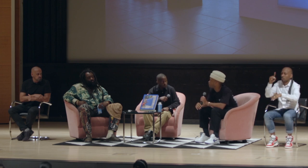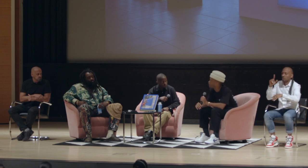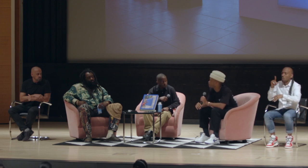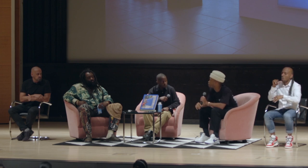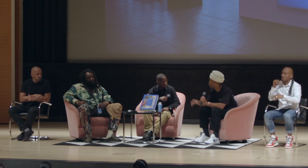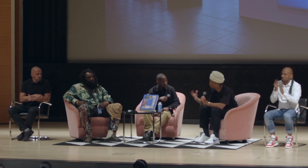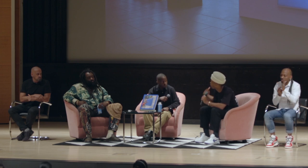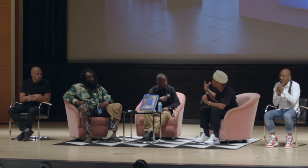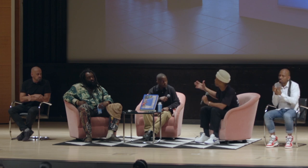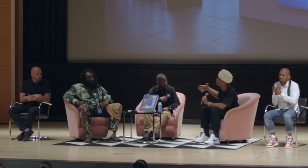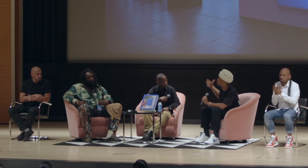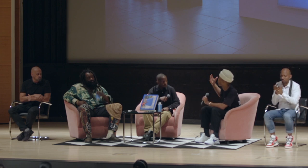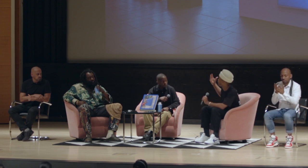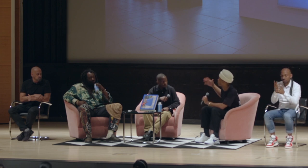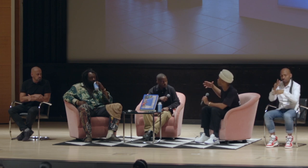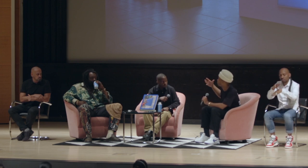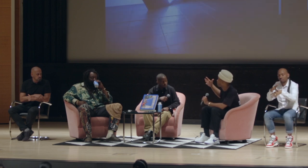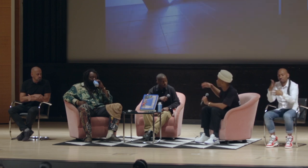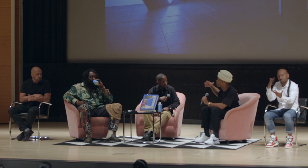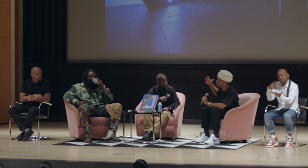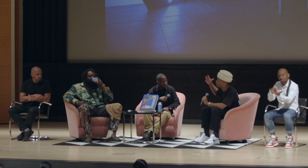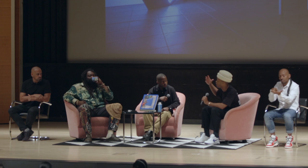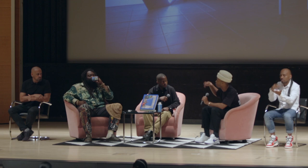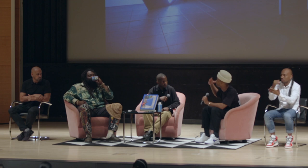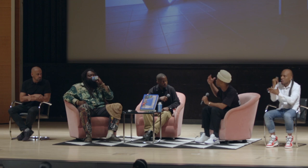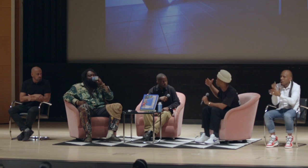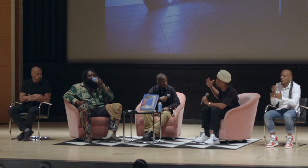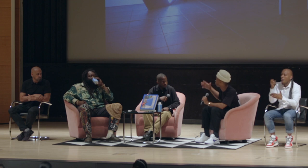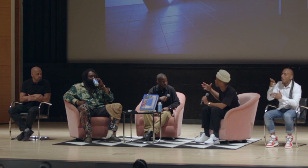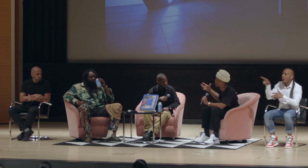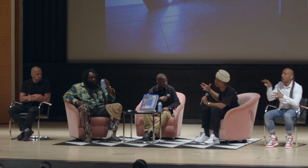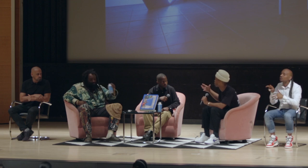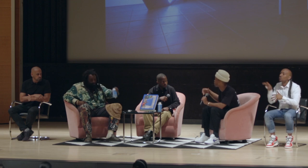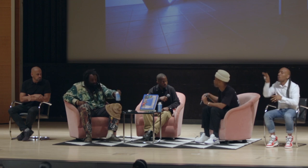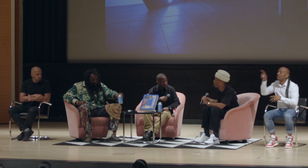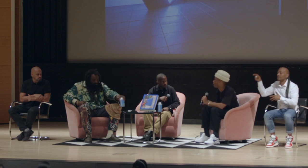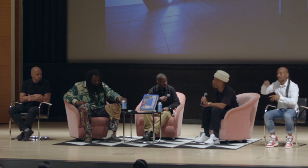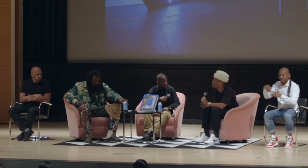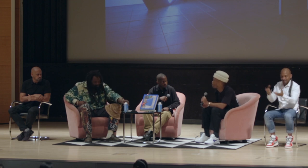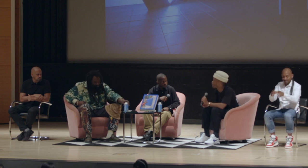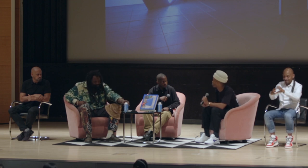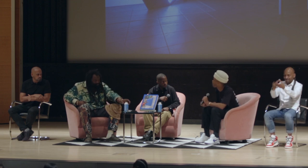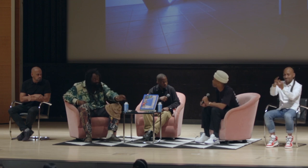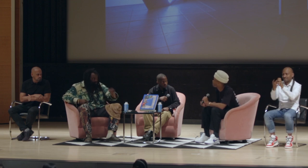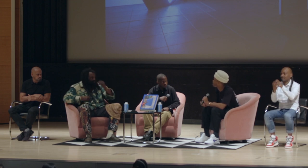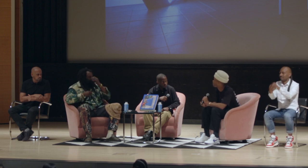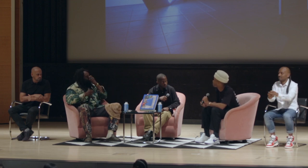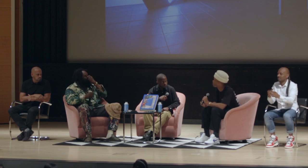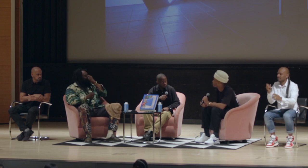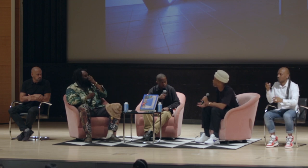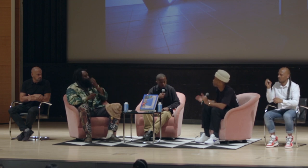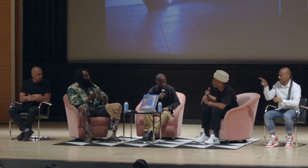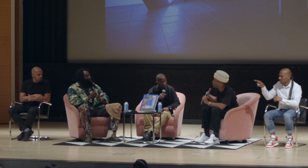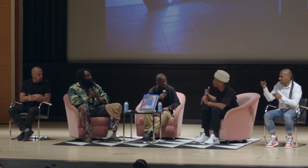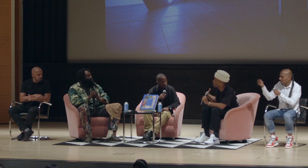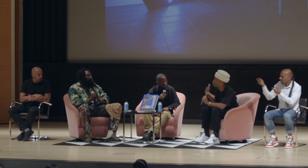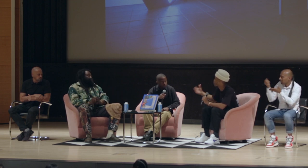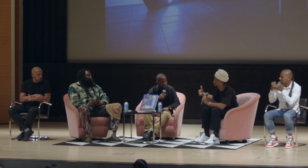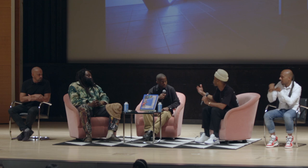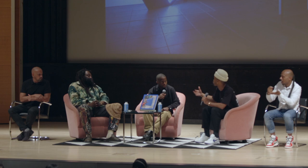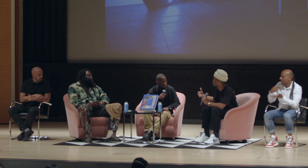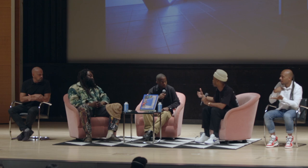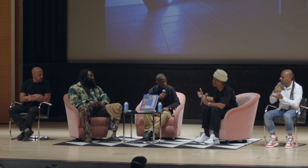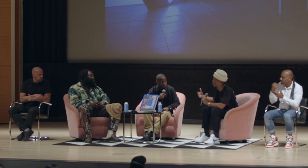And can you talk about sort of how that helped to sort of organize his practice as an artist, and like the way,